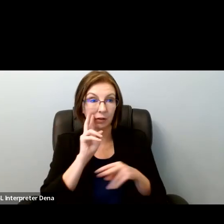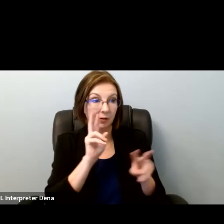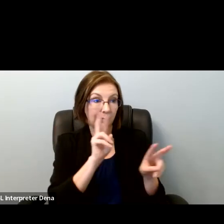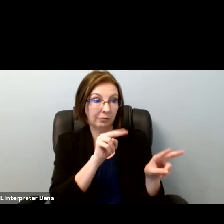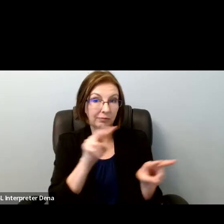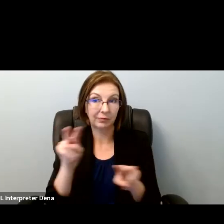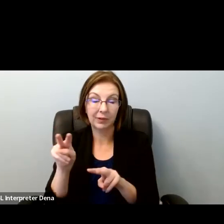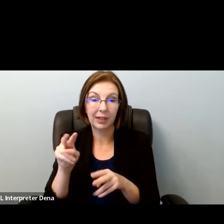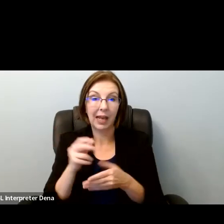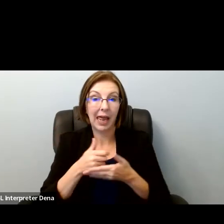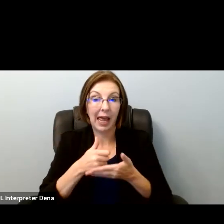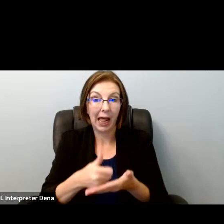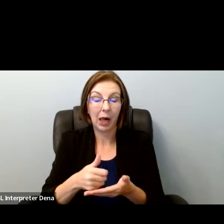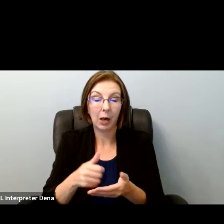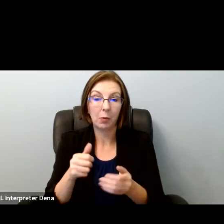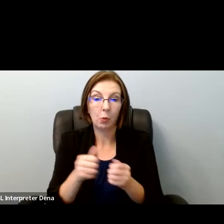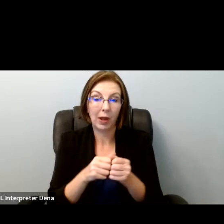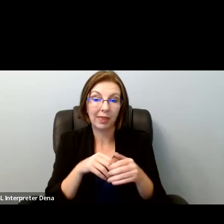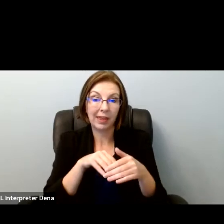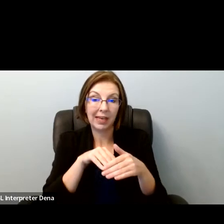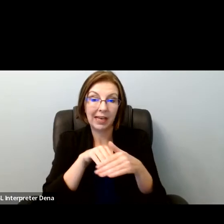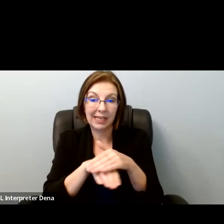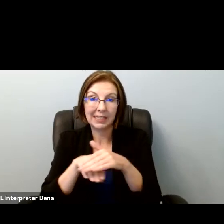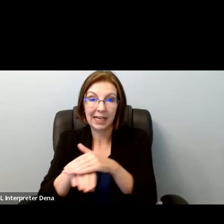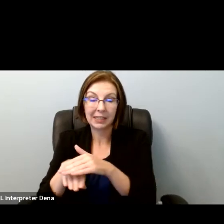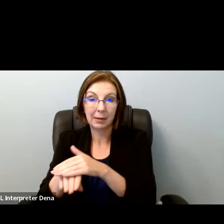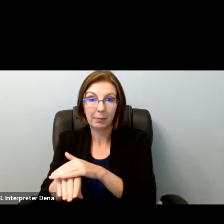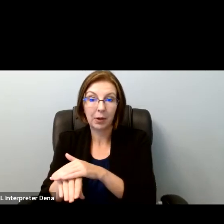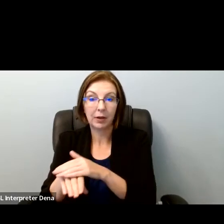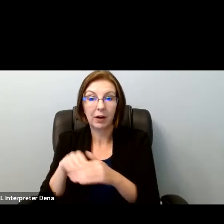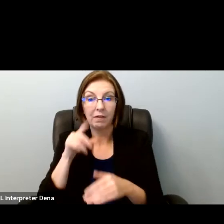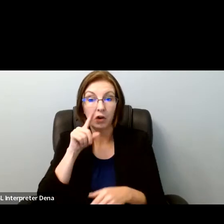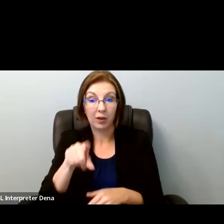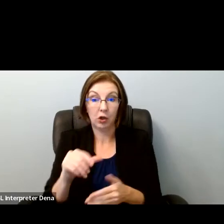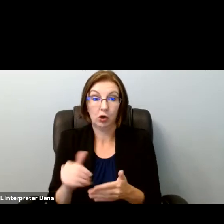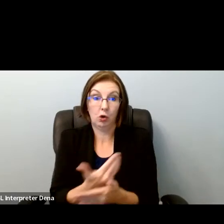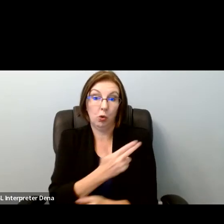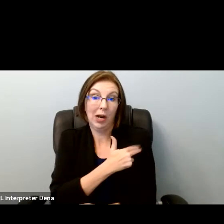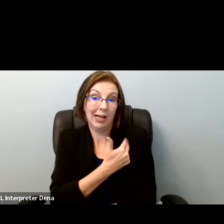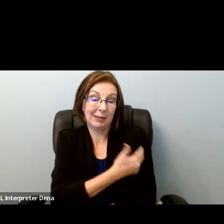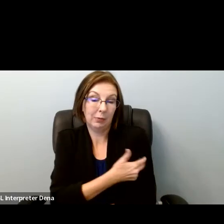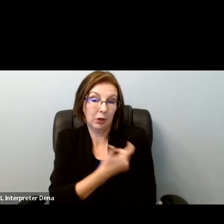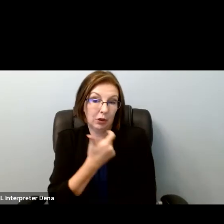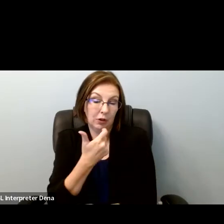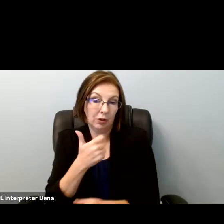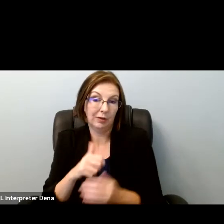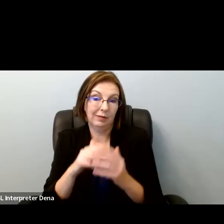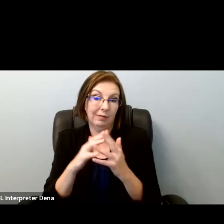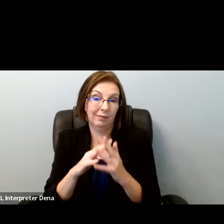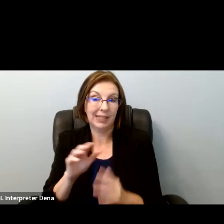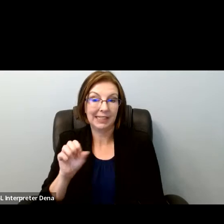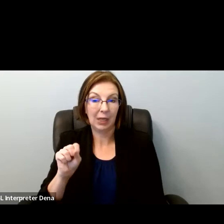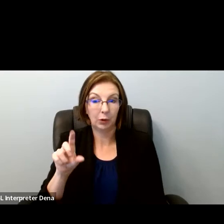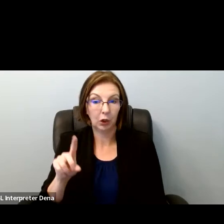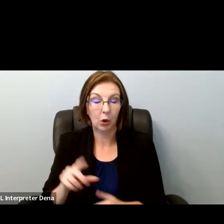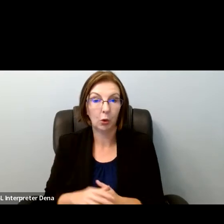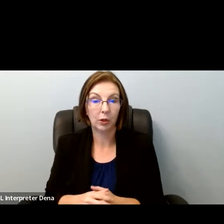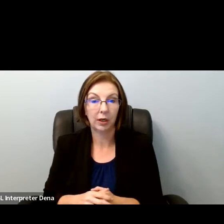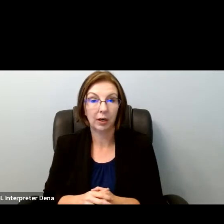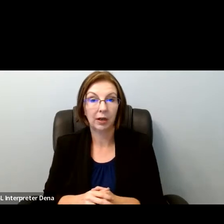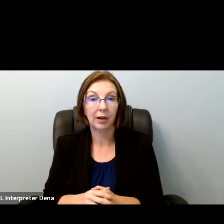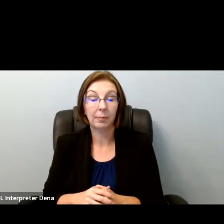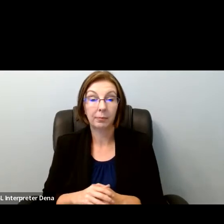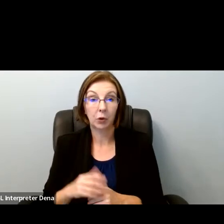Health Services is made for this new hospital in South Dakota. Our